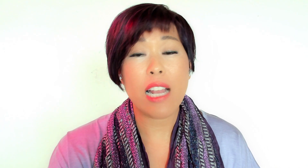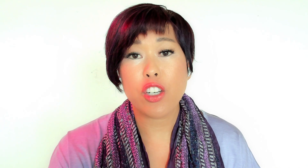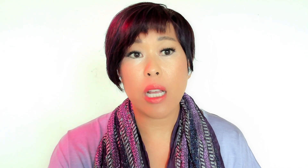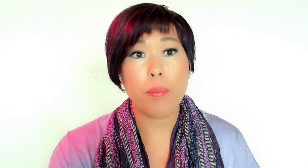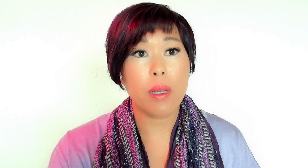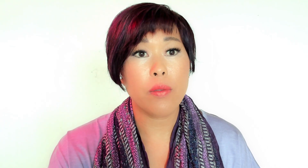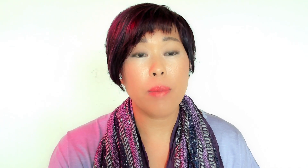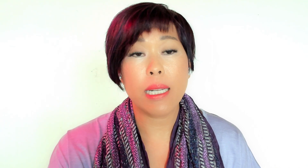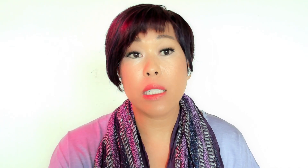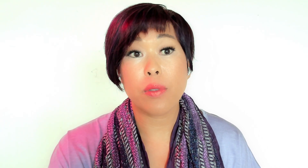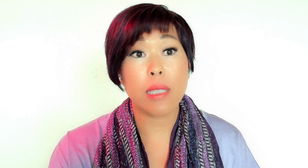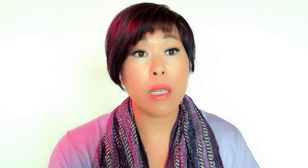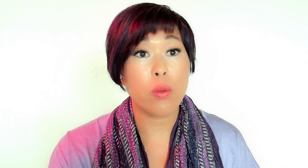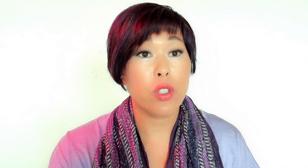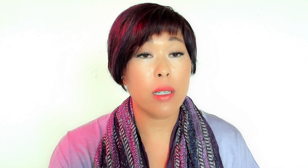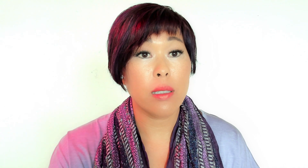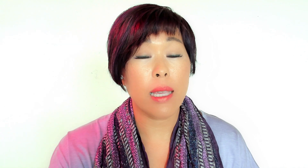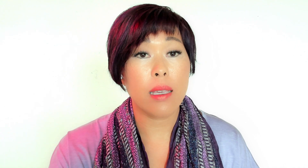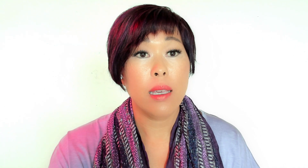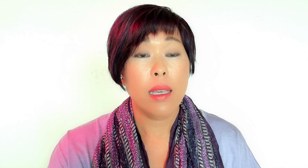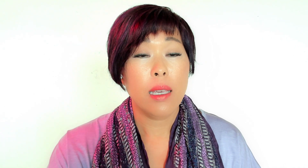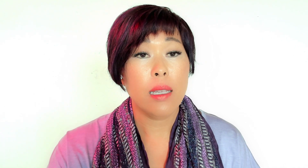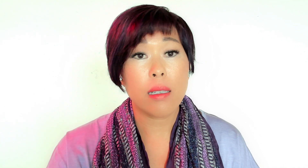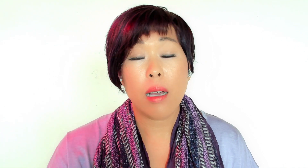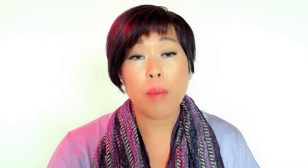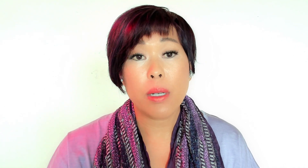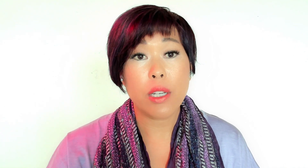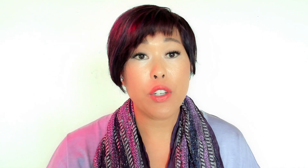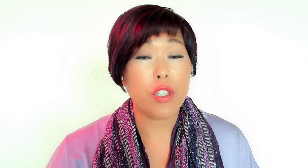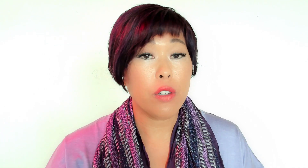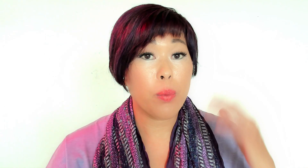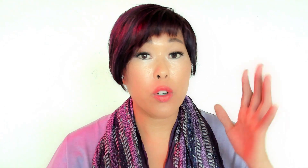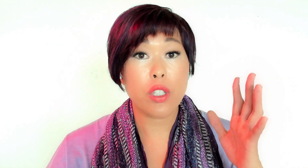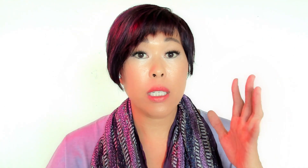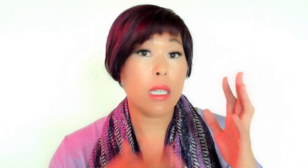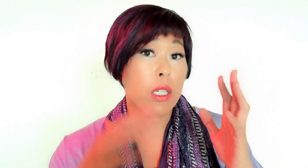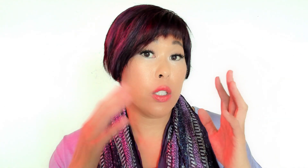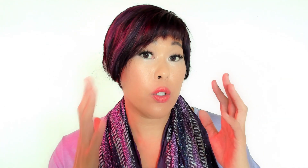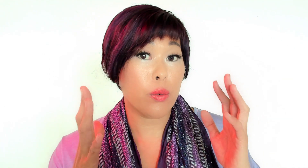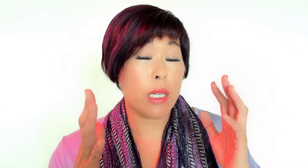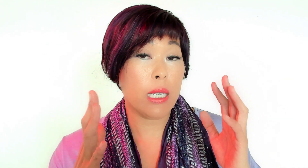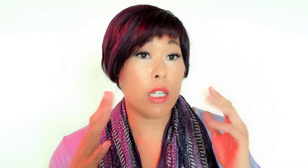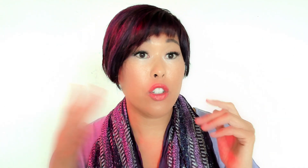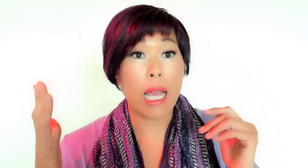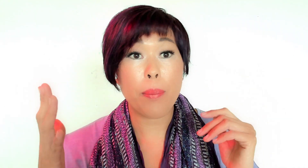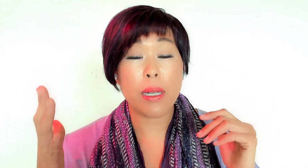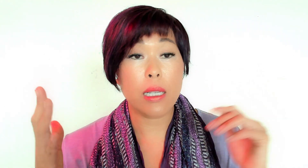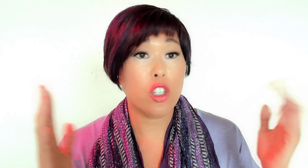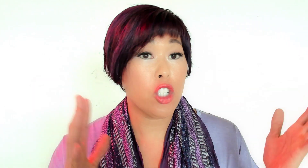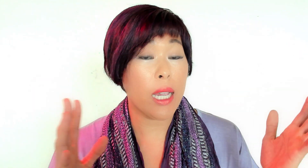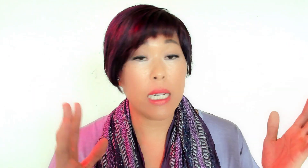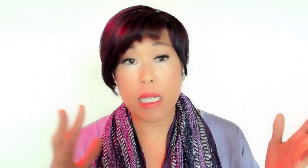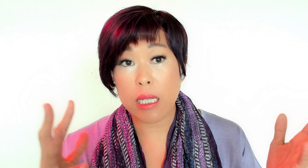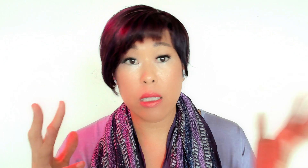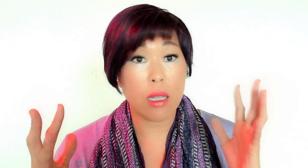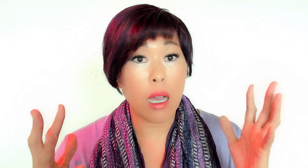mashup of many different languages. Like it's a combination of Portuguese, Korean, Japanese, Chinese,